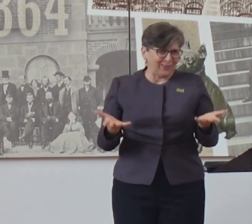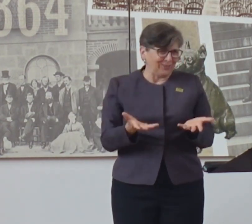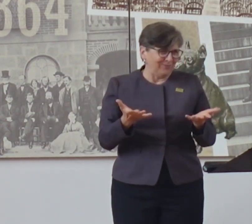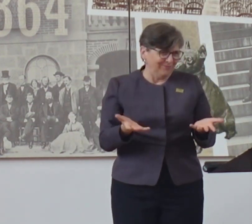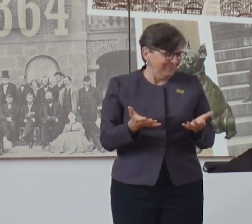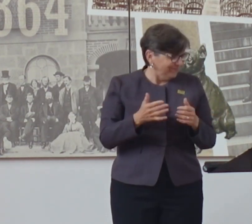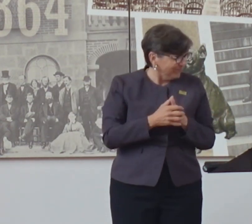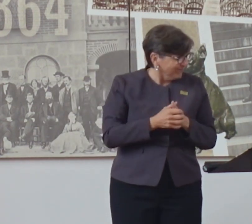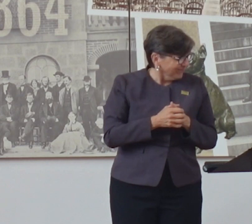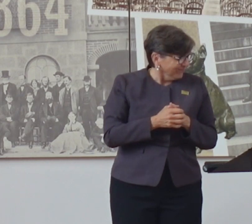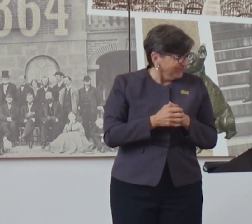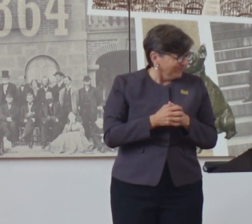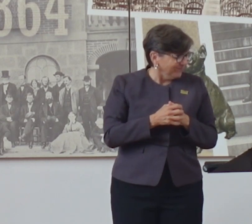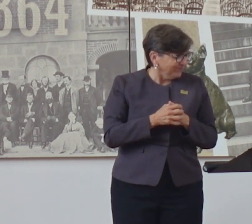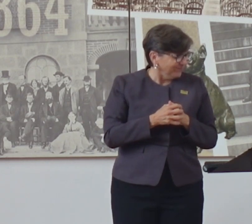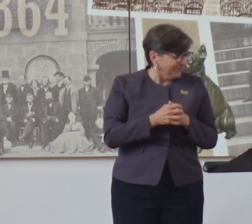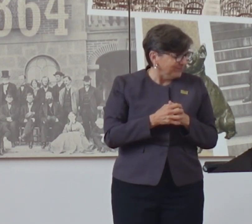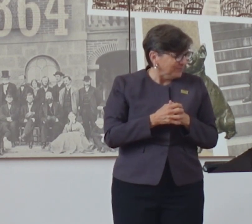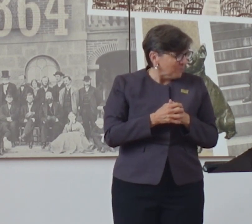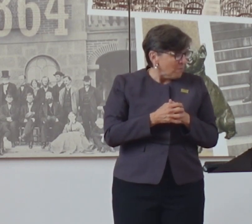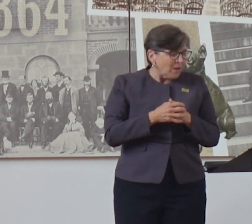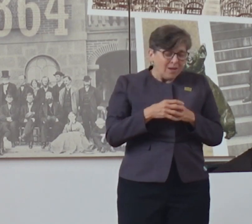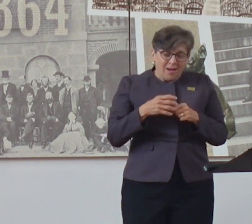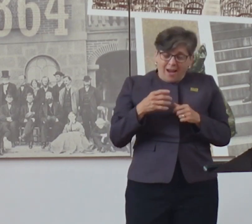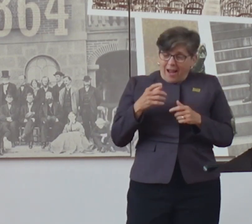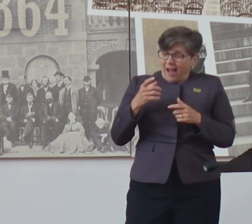She left her mark here at Gallaudet. There's no doubt about that.